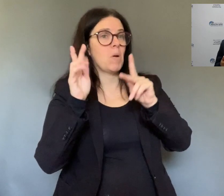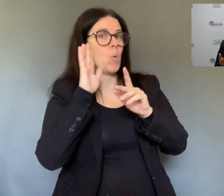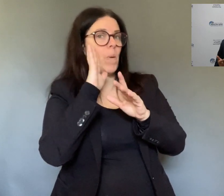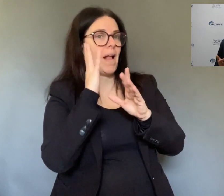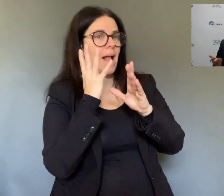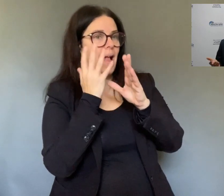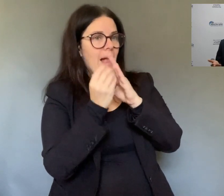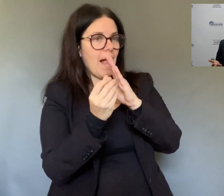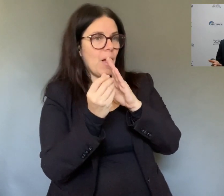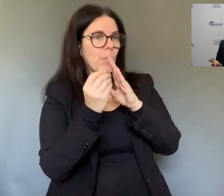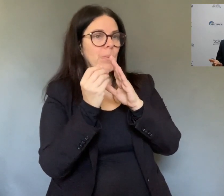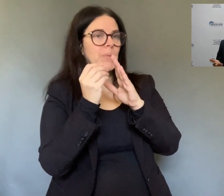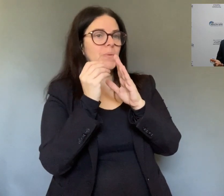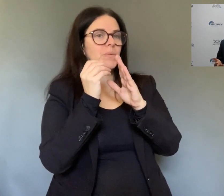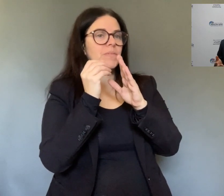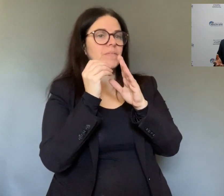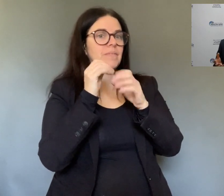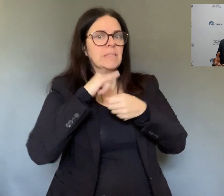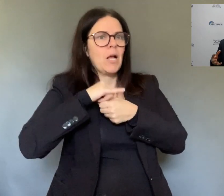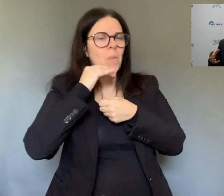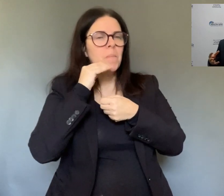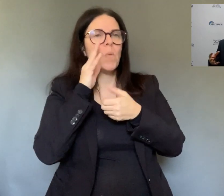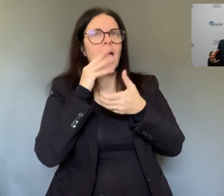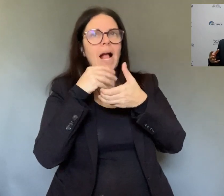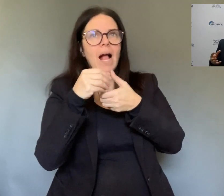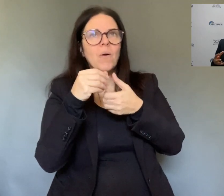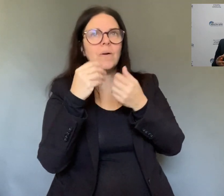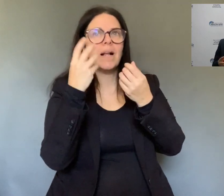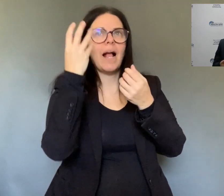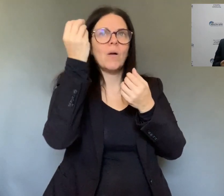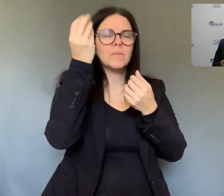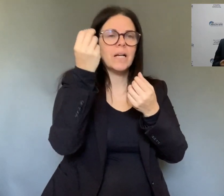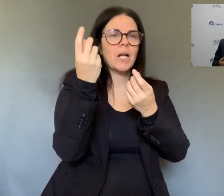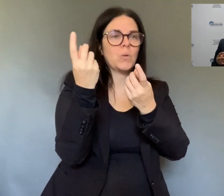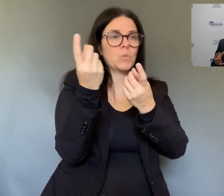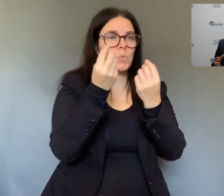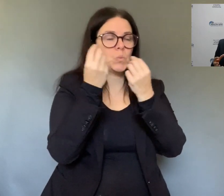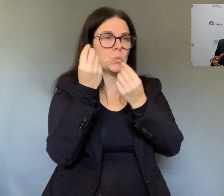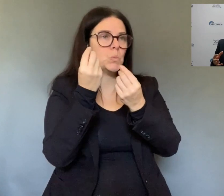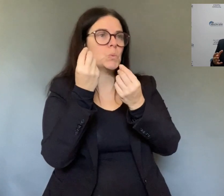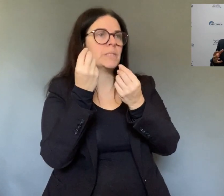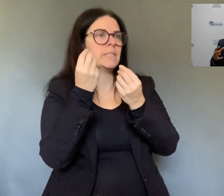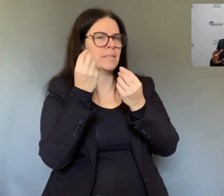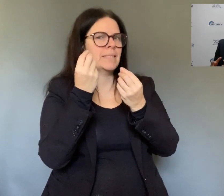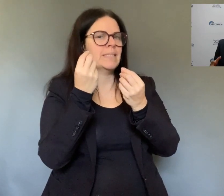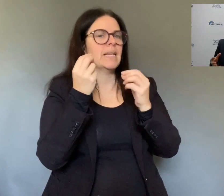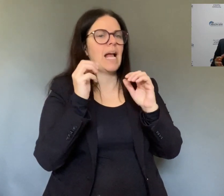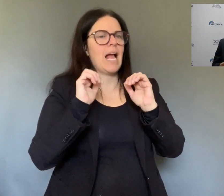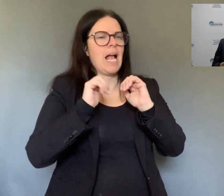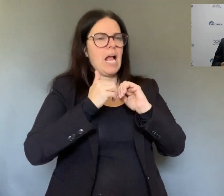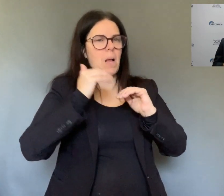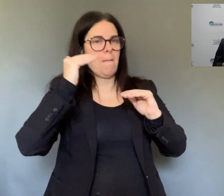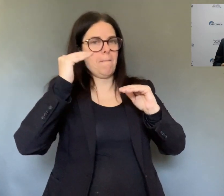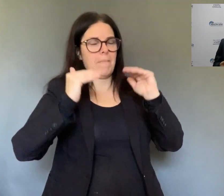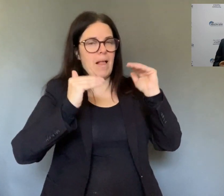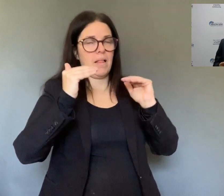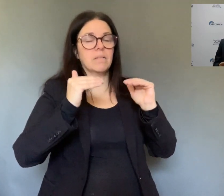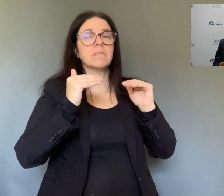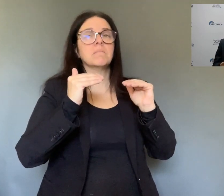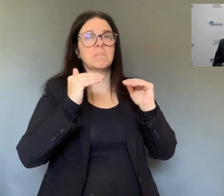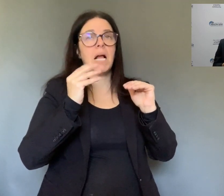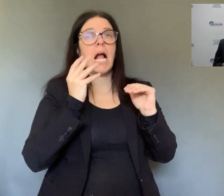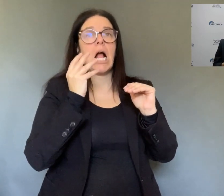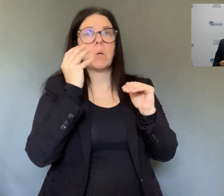and spending more times outdoor. If we can follow those guidance while still enjoy some of the